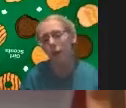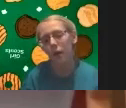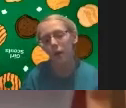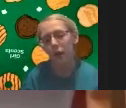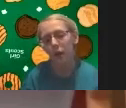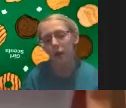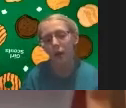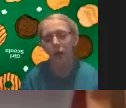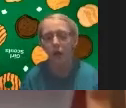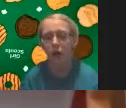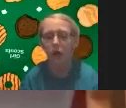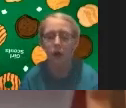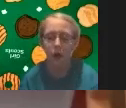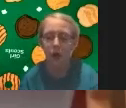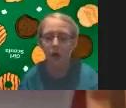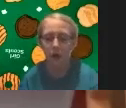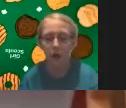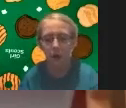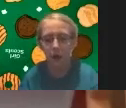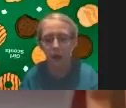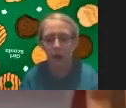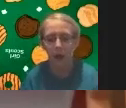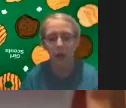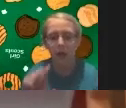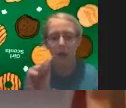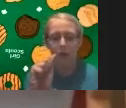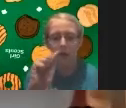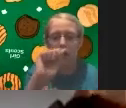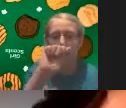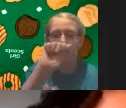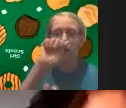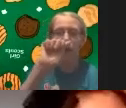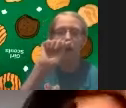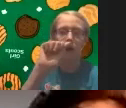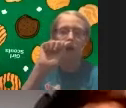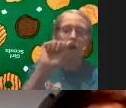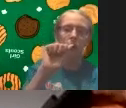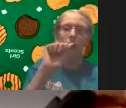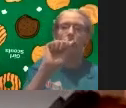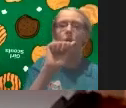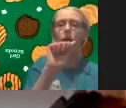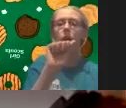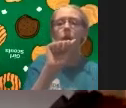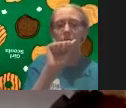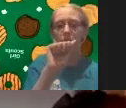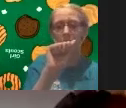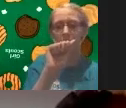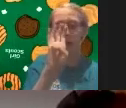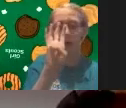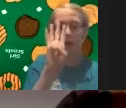Okay. We got A. I see some of you already know the alphabet. A, B,